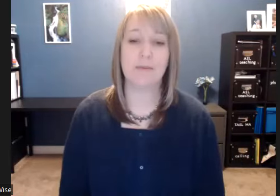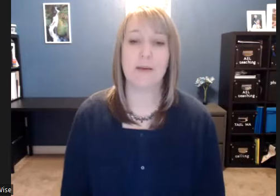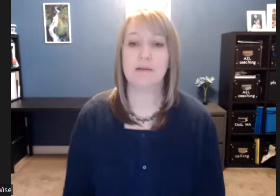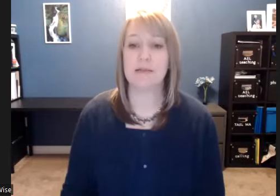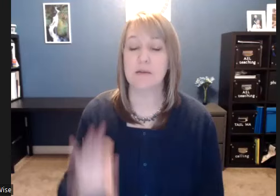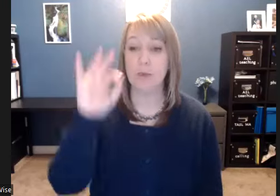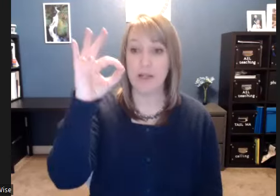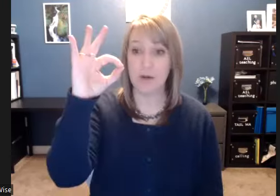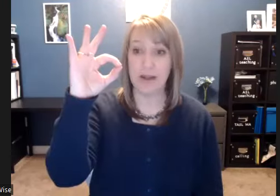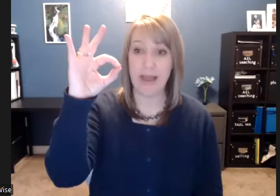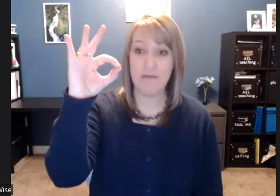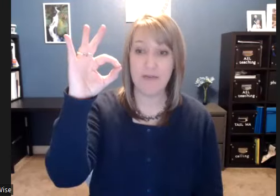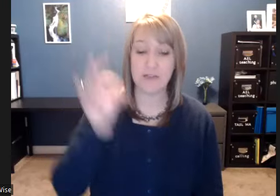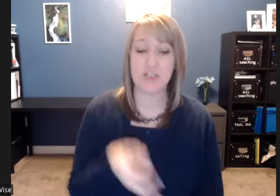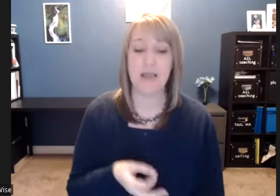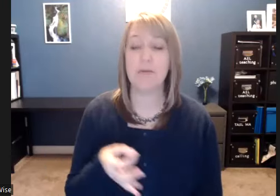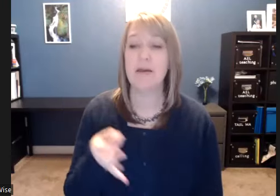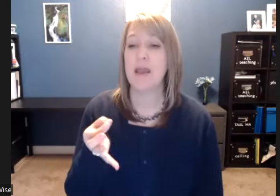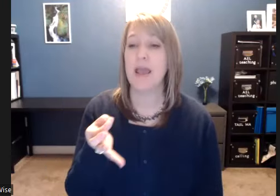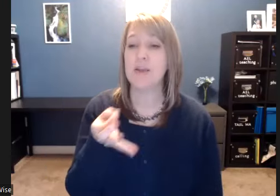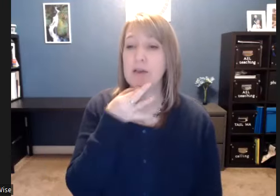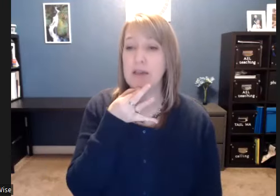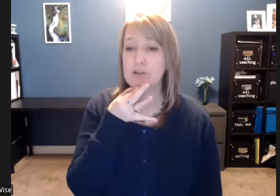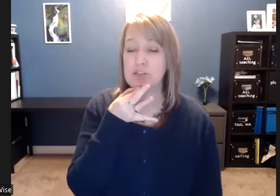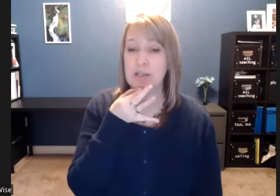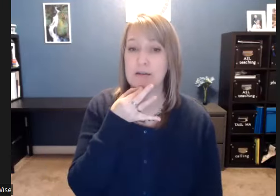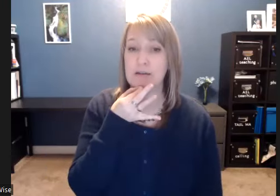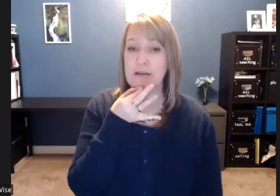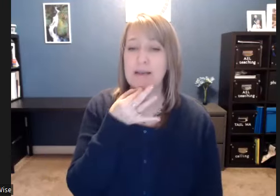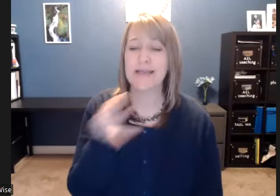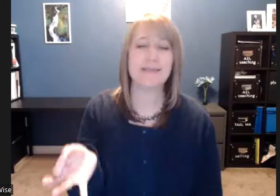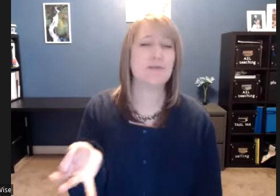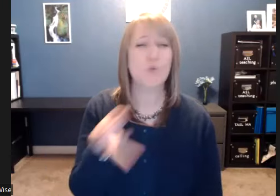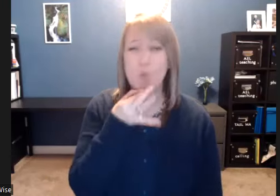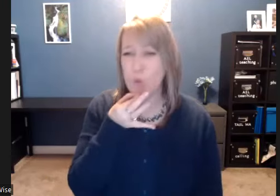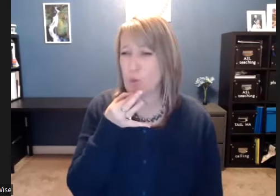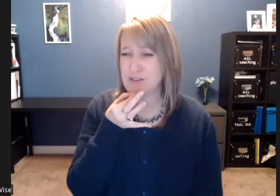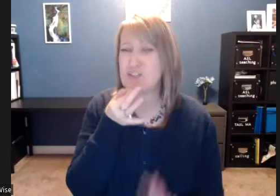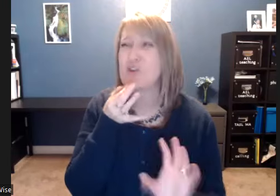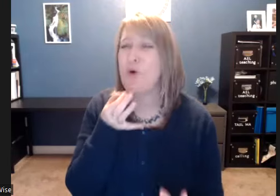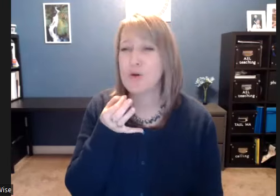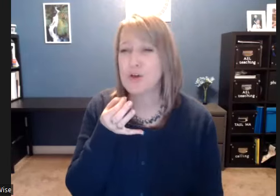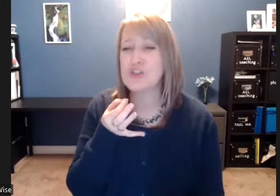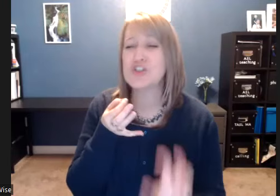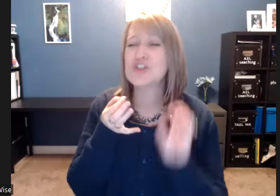upcoming lesson, but you want an F hand shape and you hit your chin. It's so good. She's